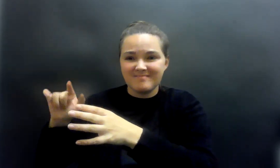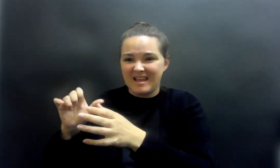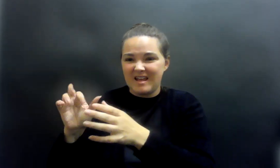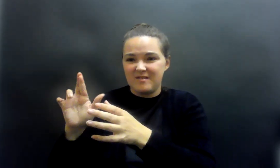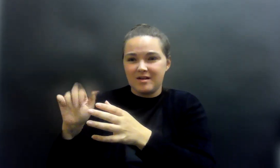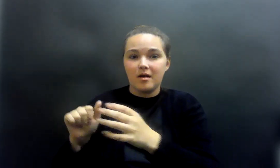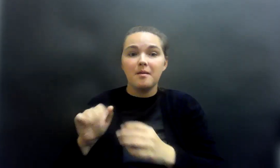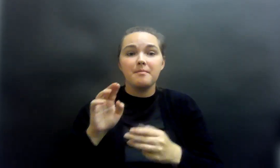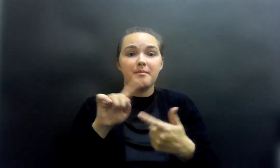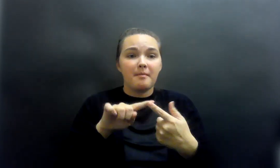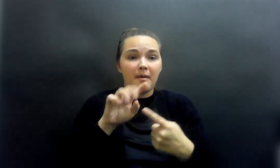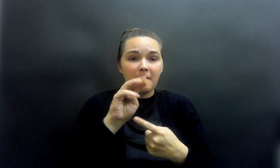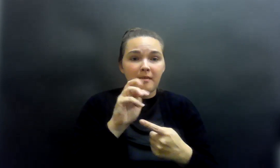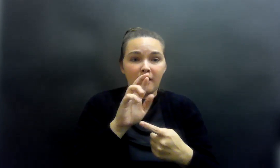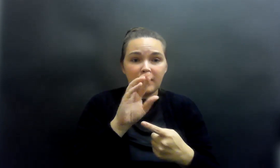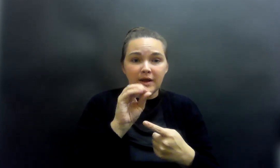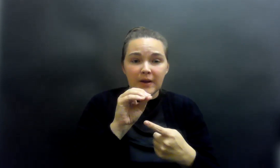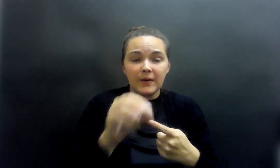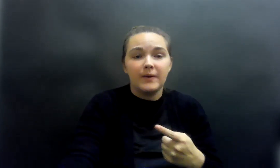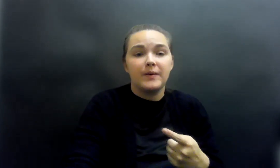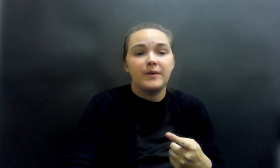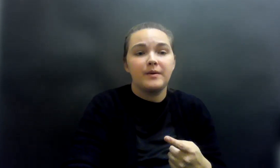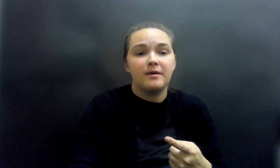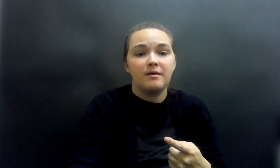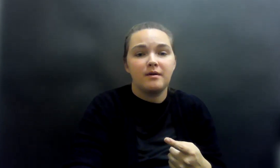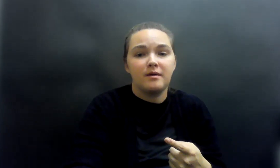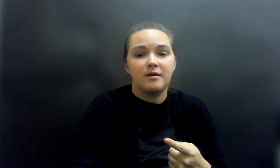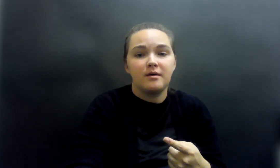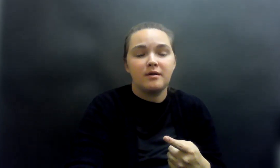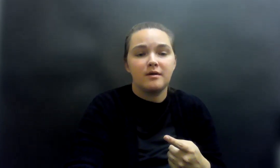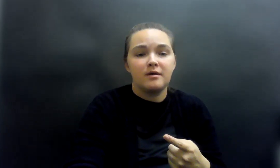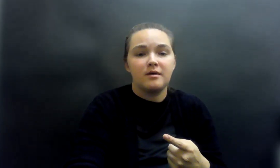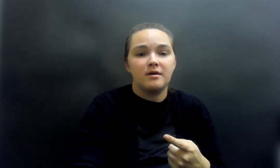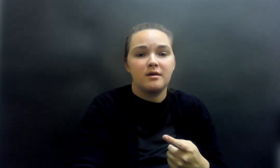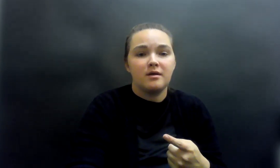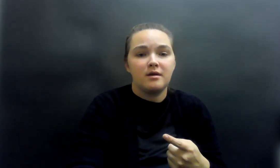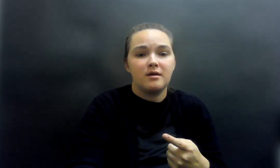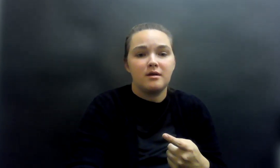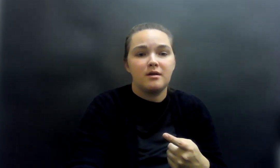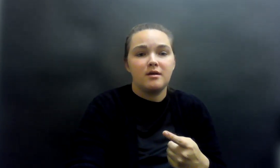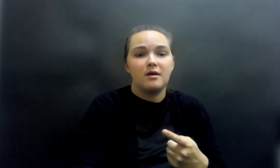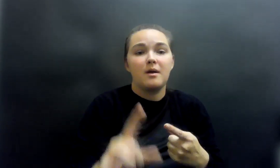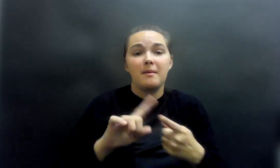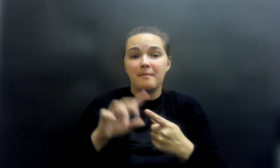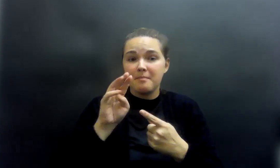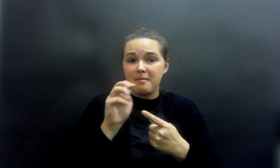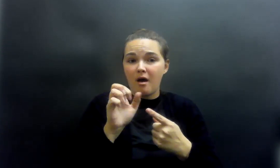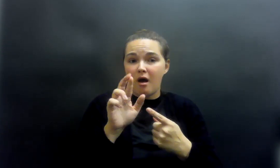Mario, Dana, Kyle, Sean, Franny, and Lisa stormed into the kitchen, shouting,